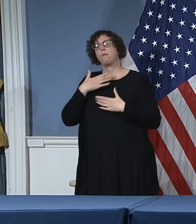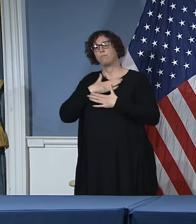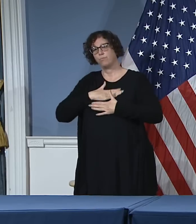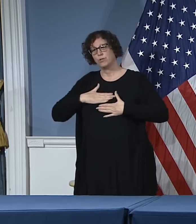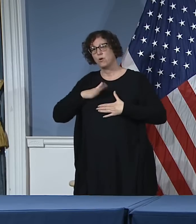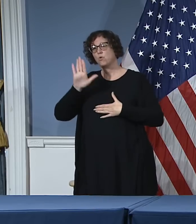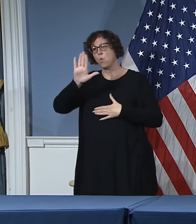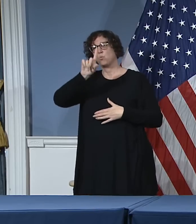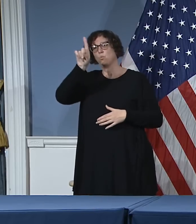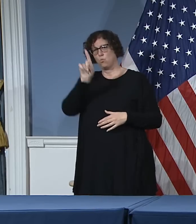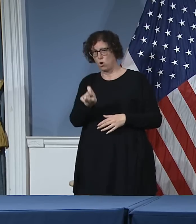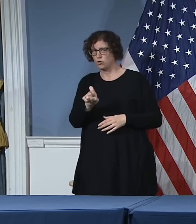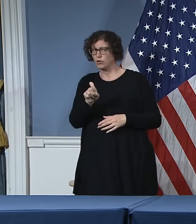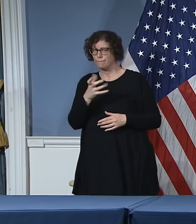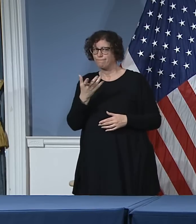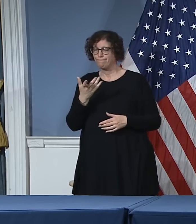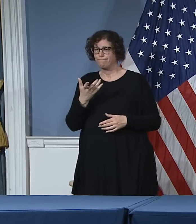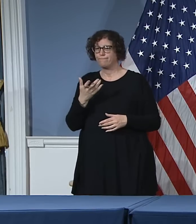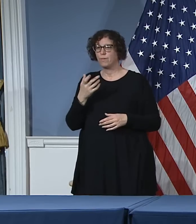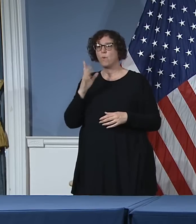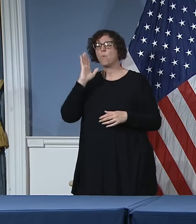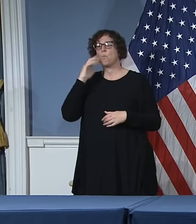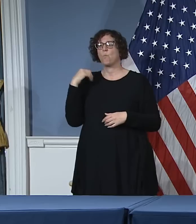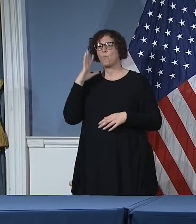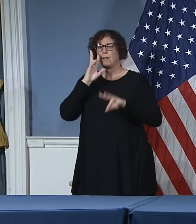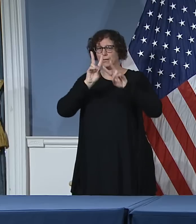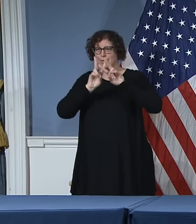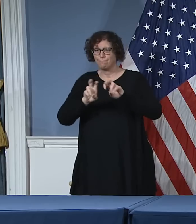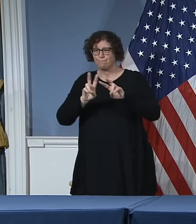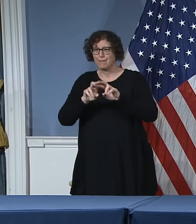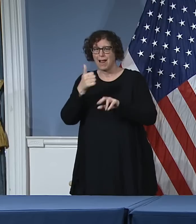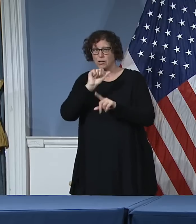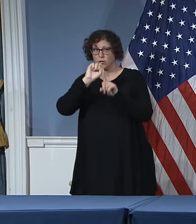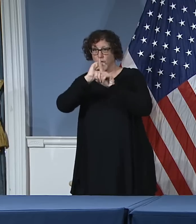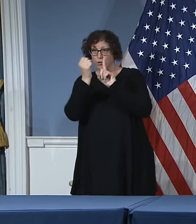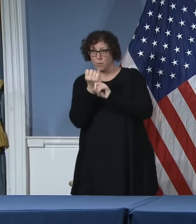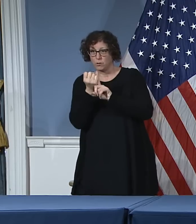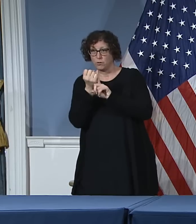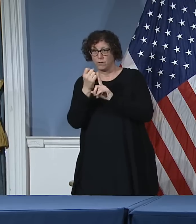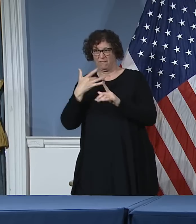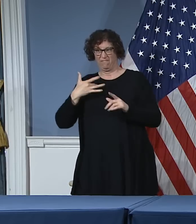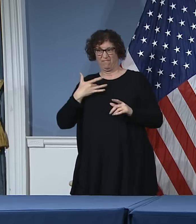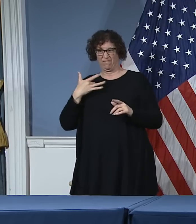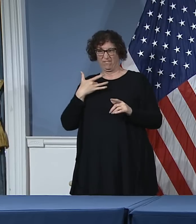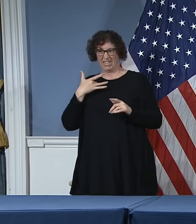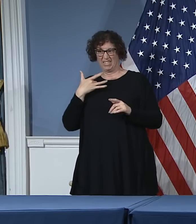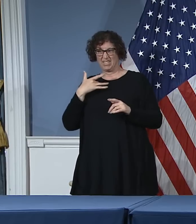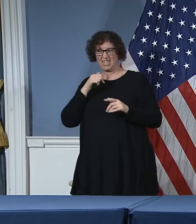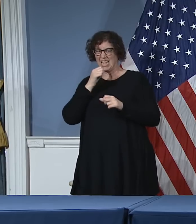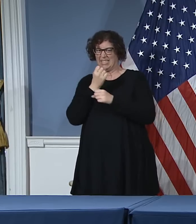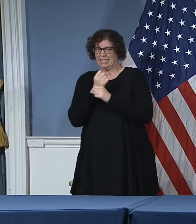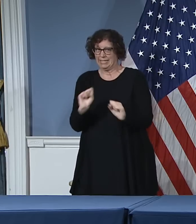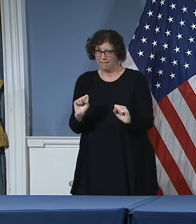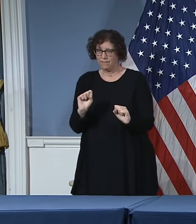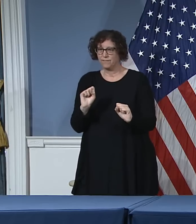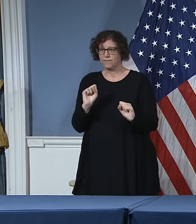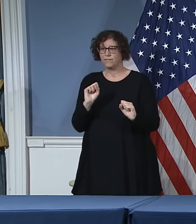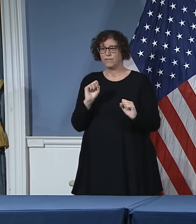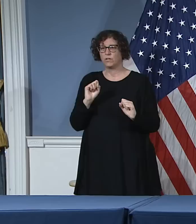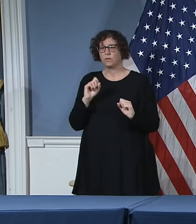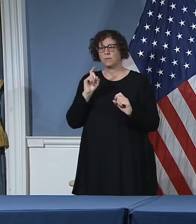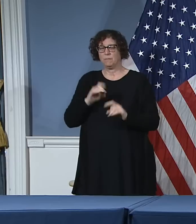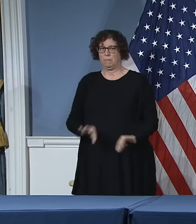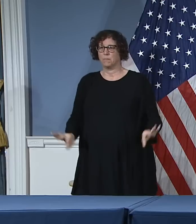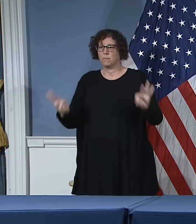individual situation that might need to be treated differently. And I certainly think it's a very important conversation for us to have